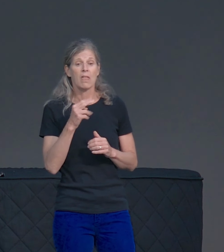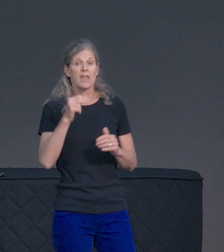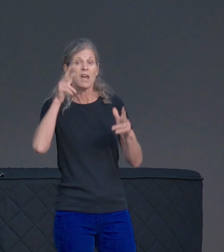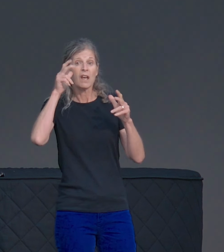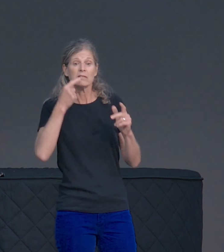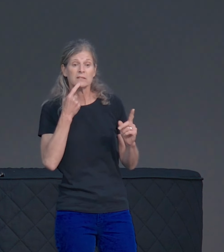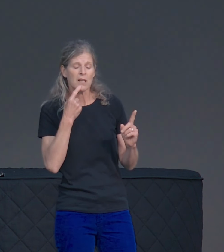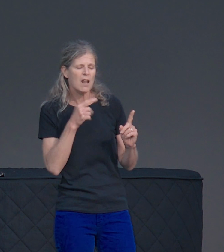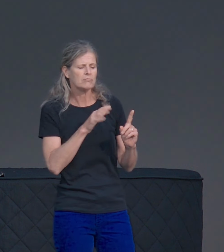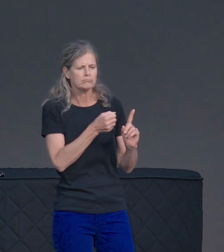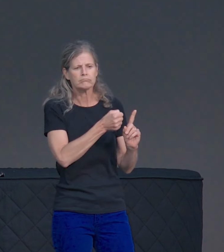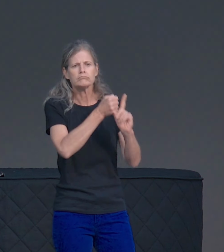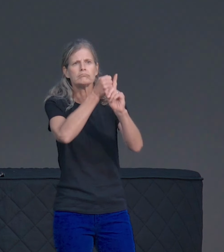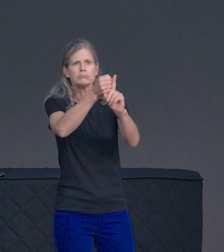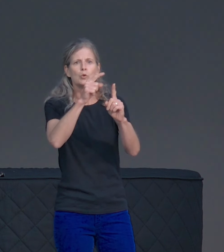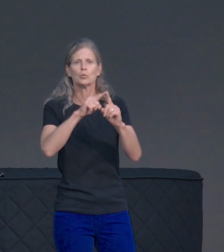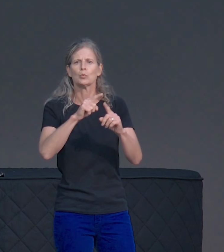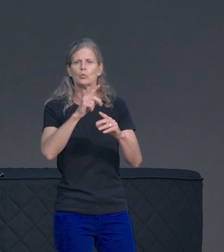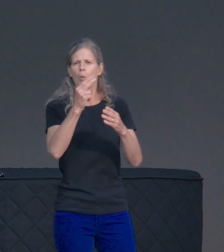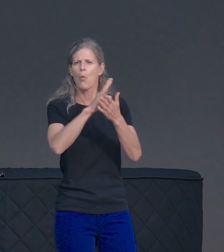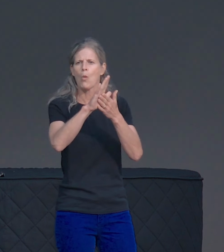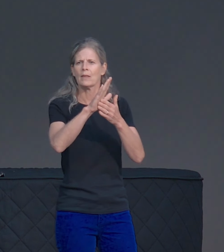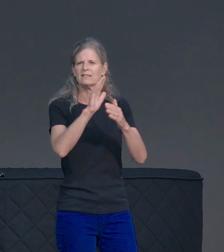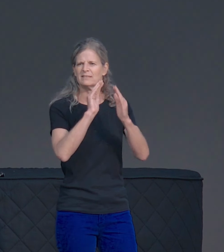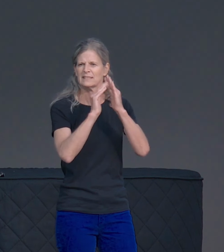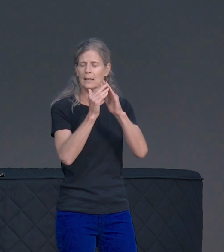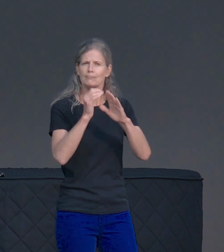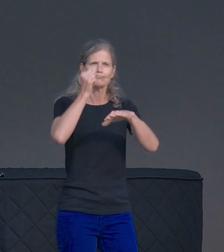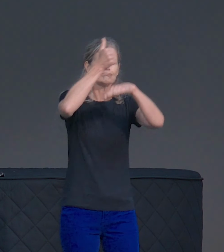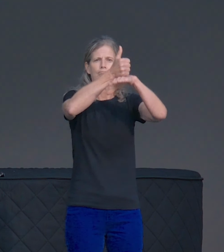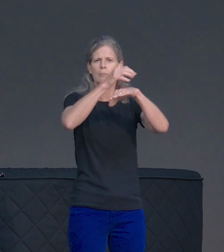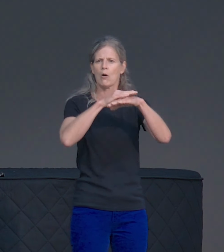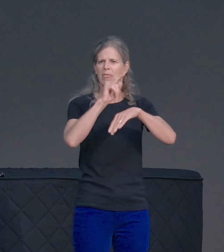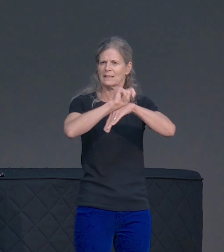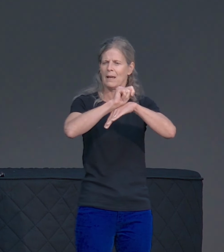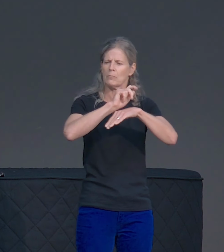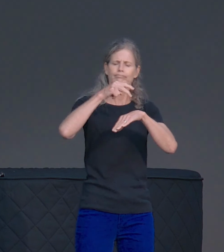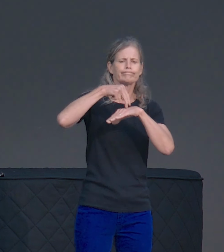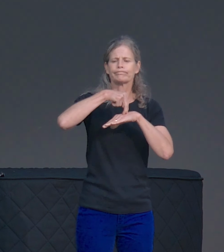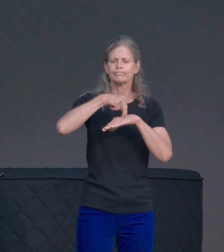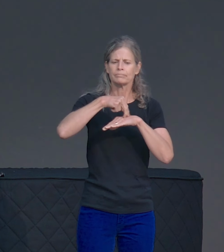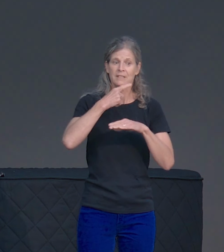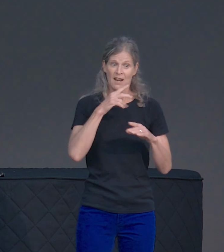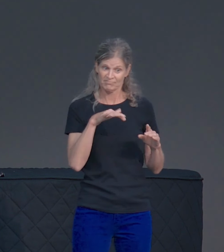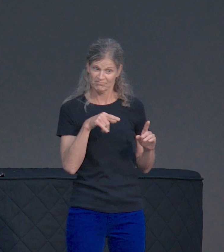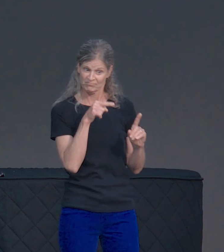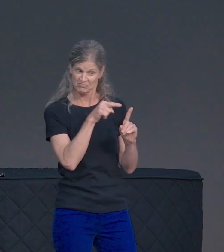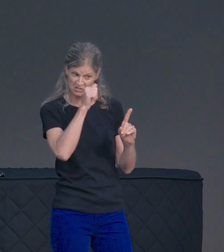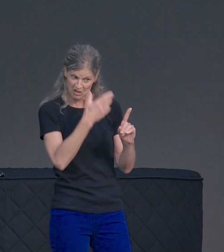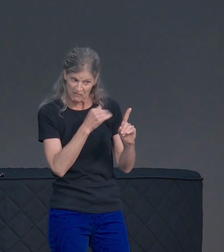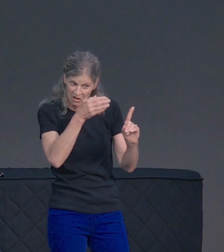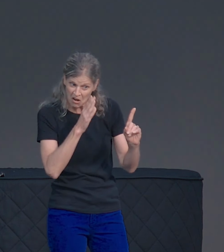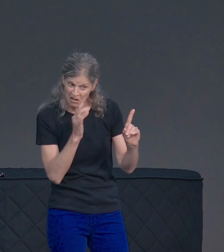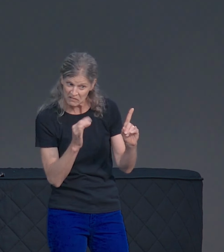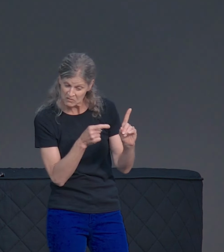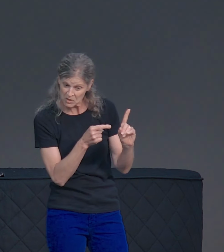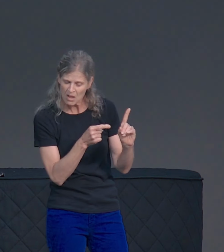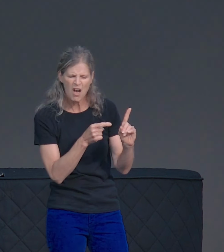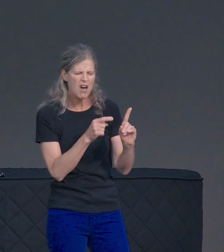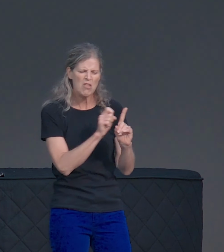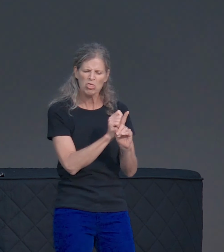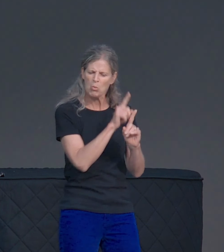devil took him to the holy city and set him on the pinnacle of the temple and said to him, if you are the Son of God, throw